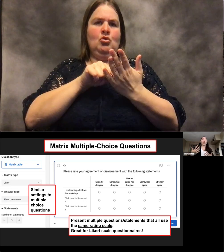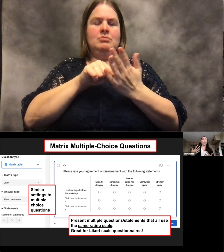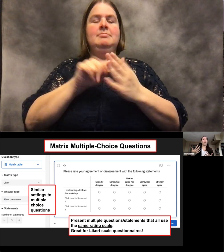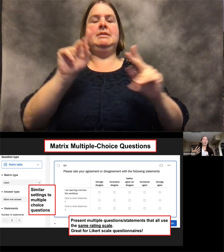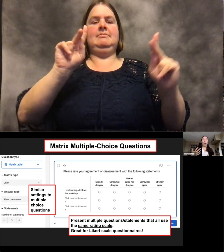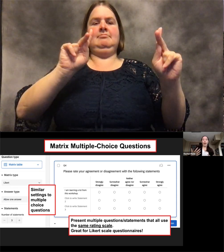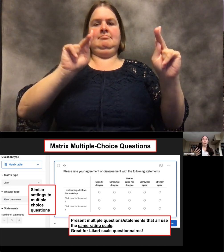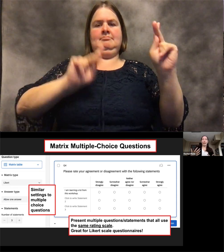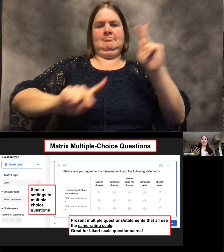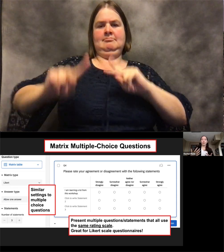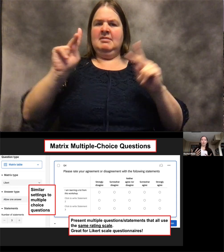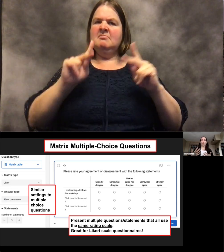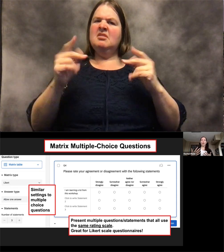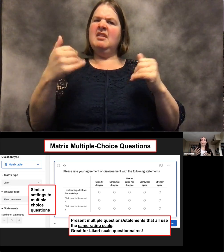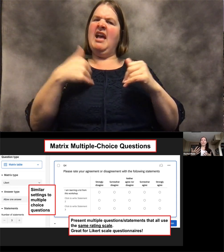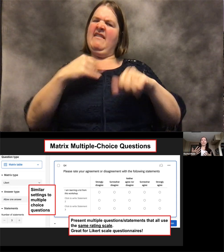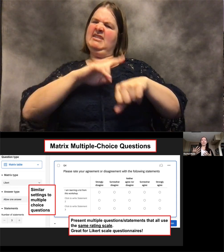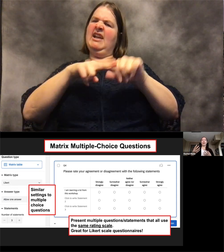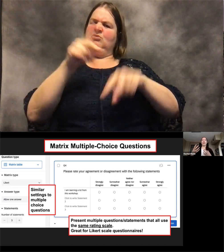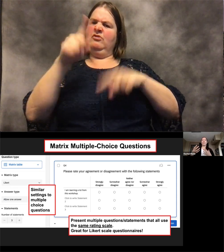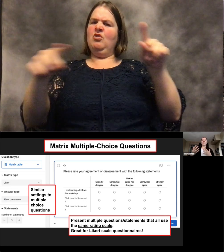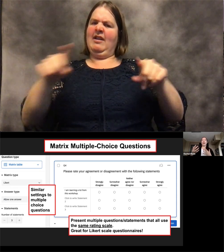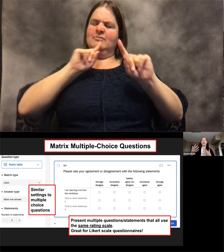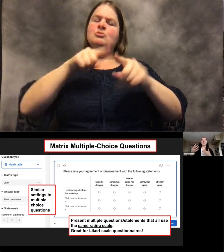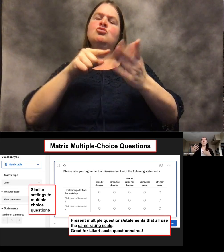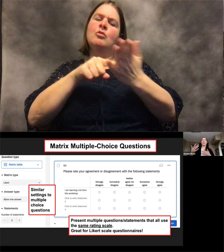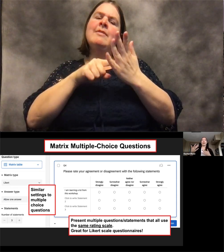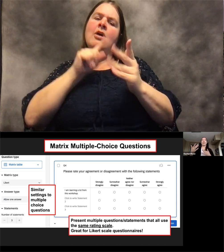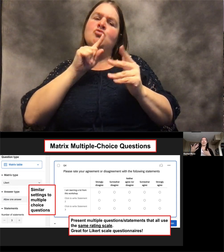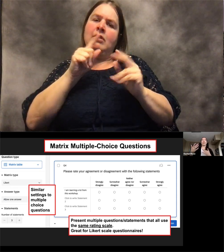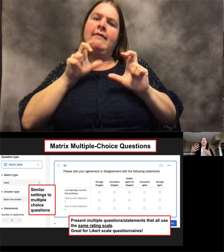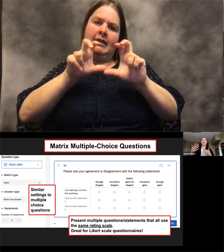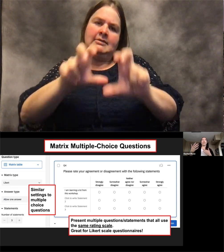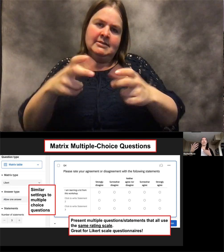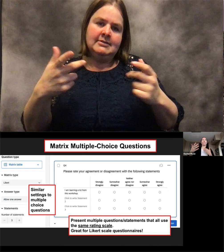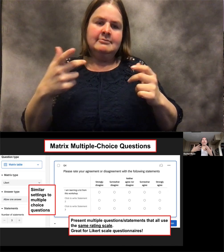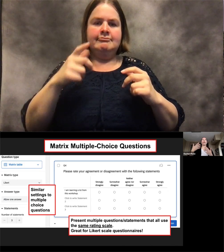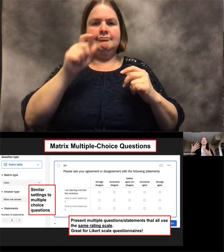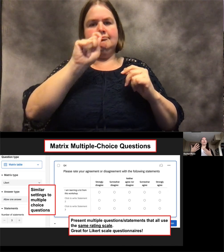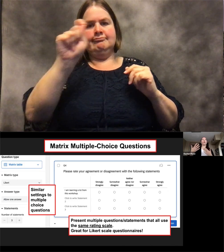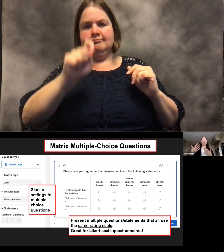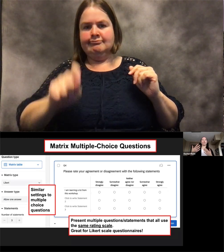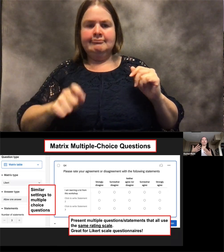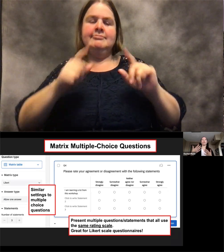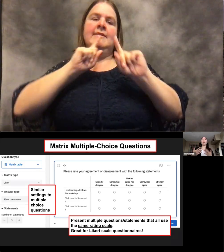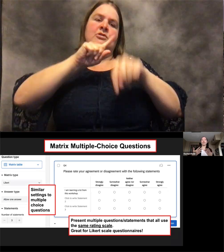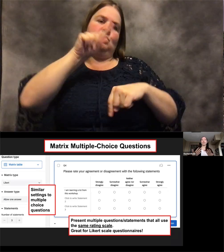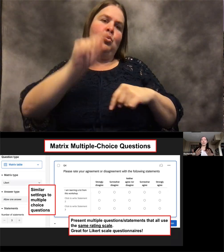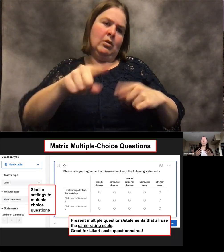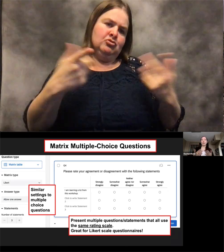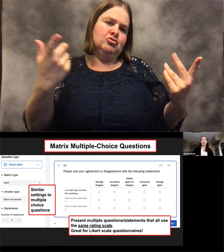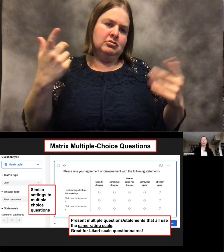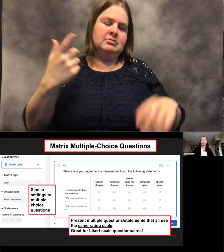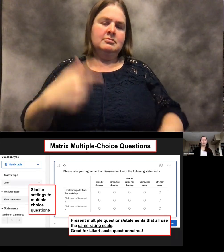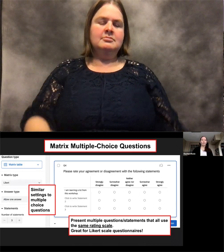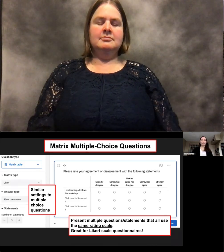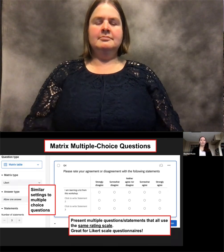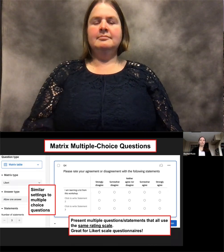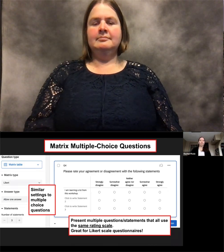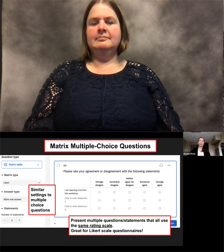some natural variety of responses when they are answering questions related to the same